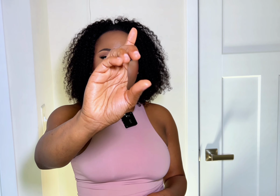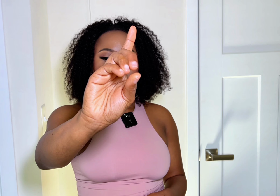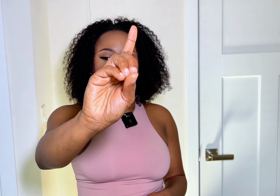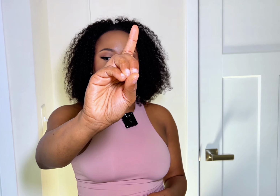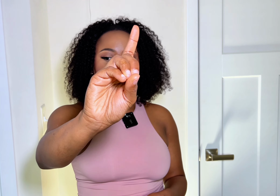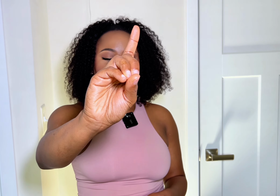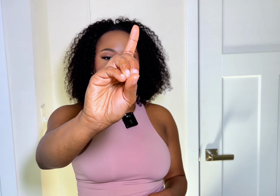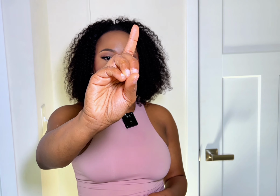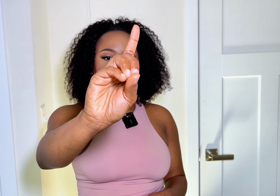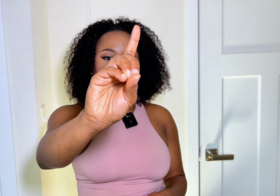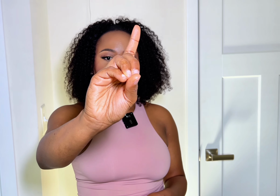D,